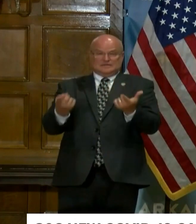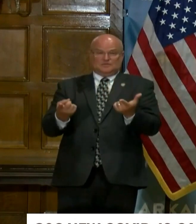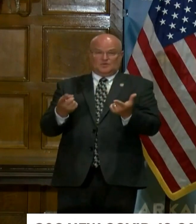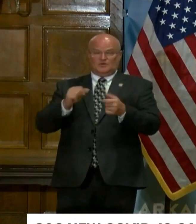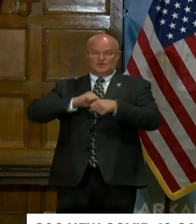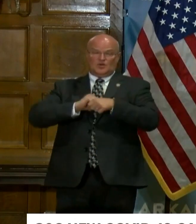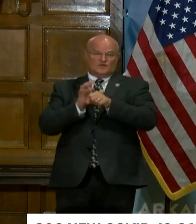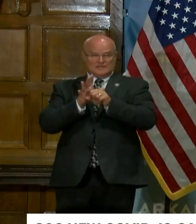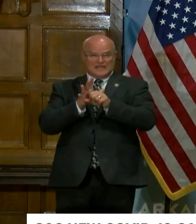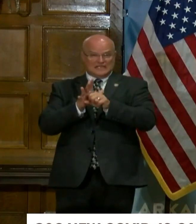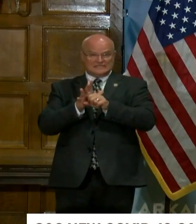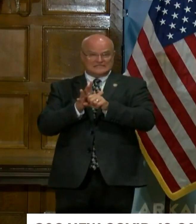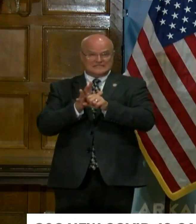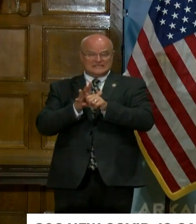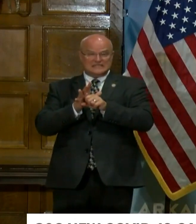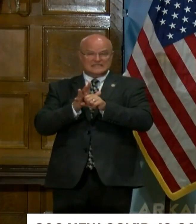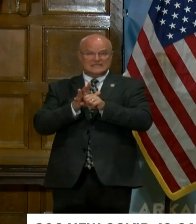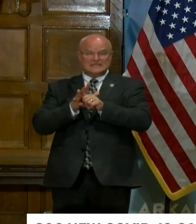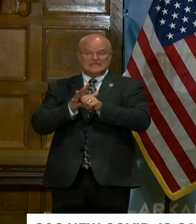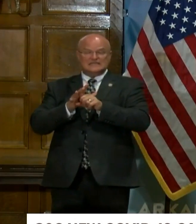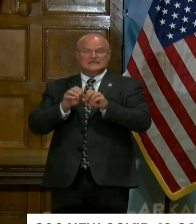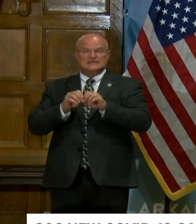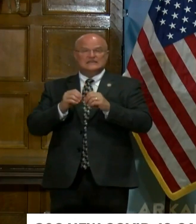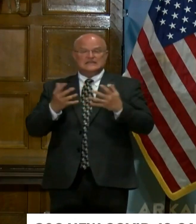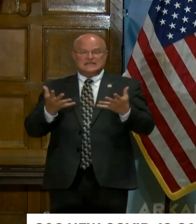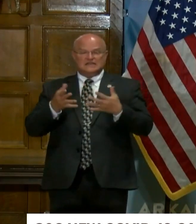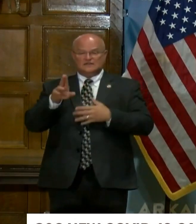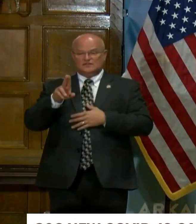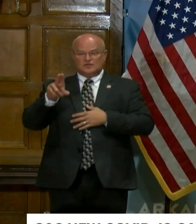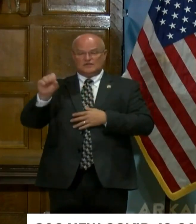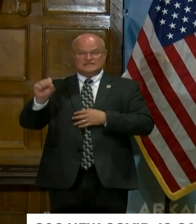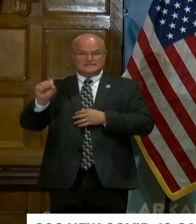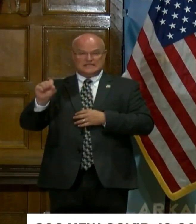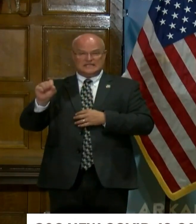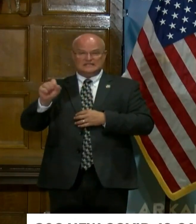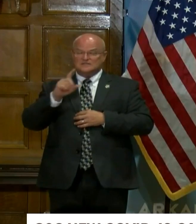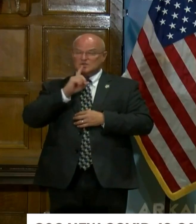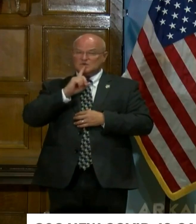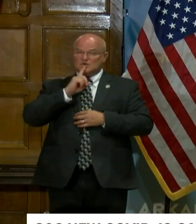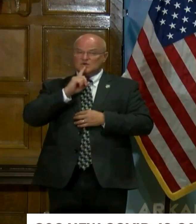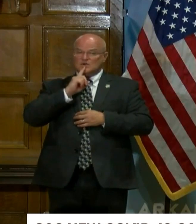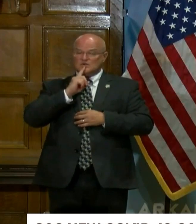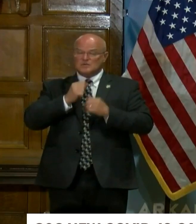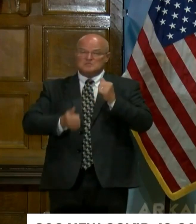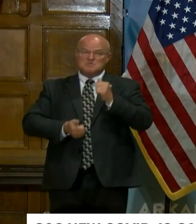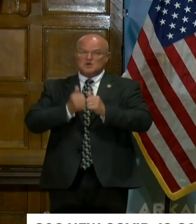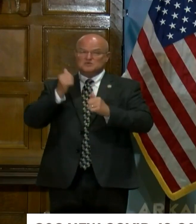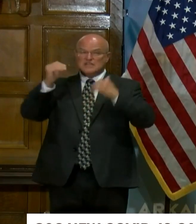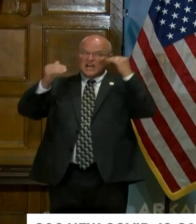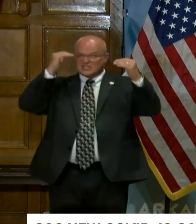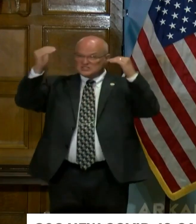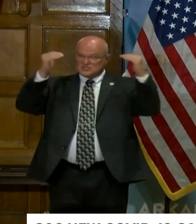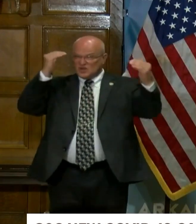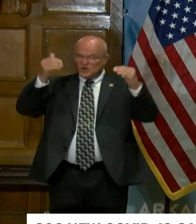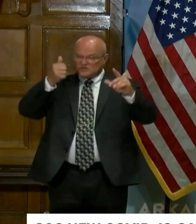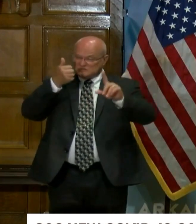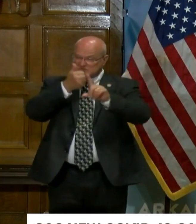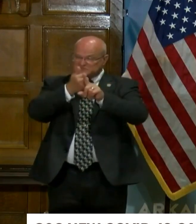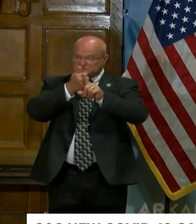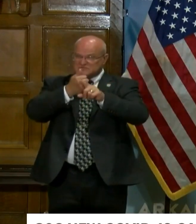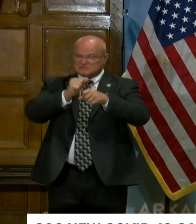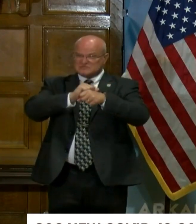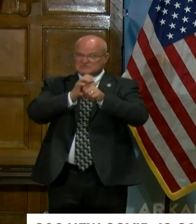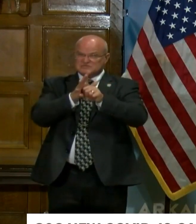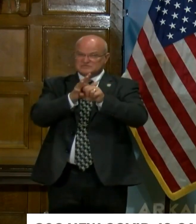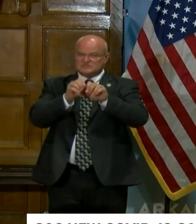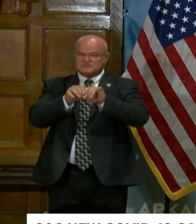our COVID-19 epidemic here in the United States, it's really been primarily adults that have been the